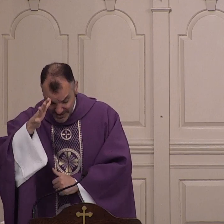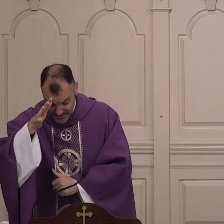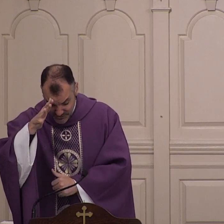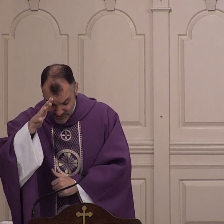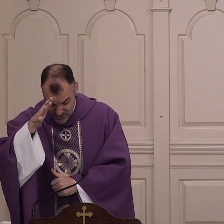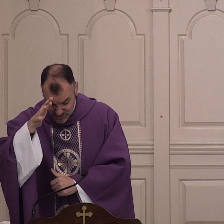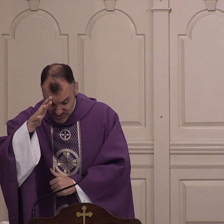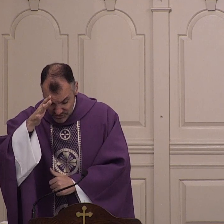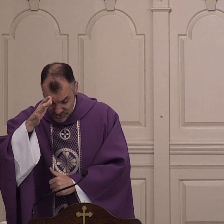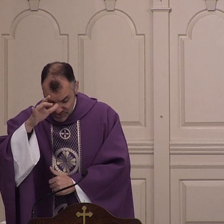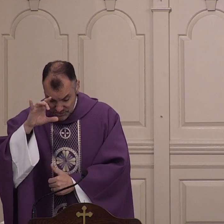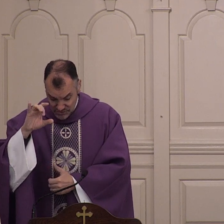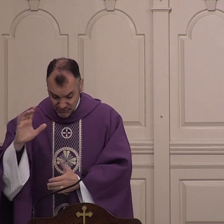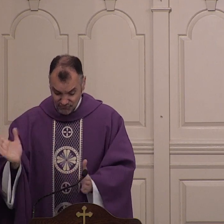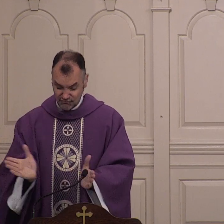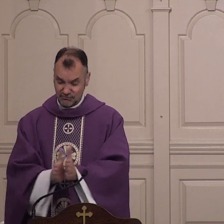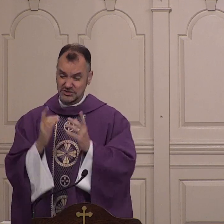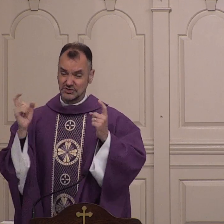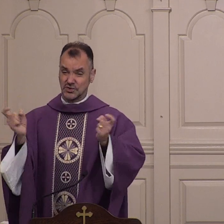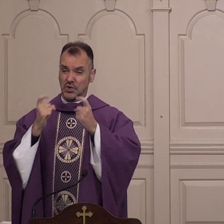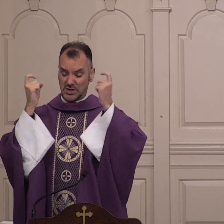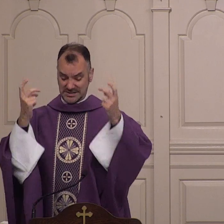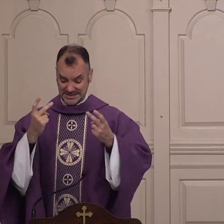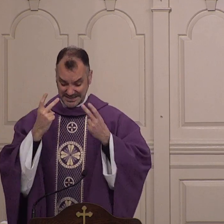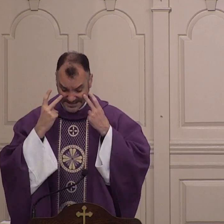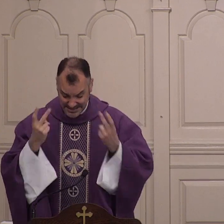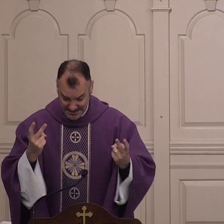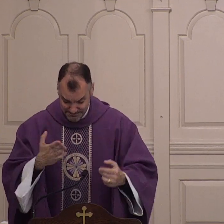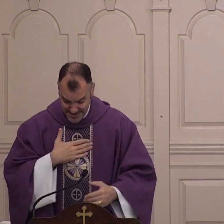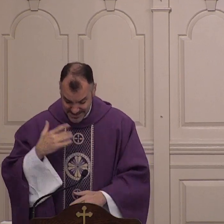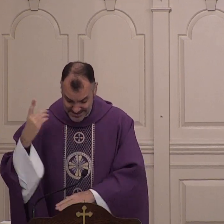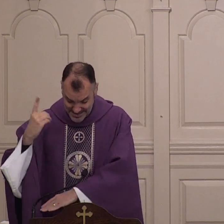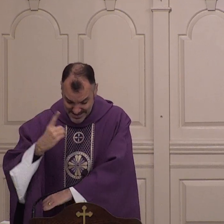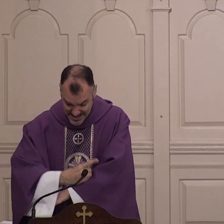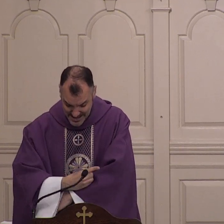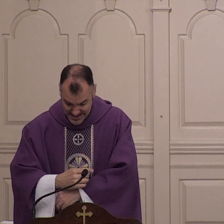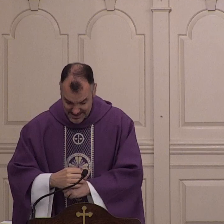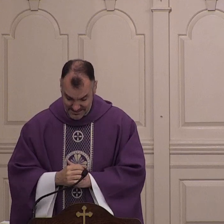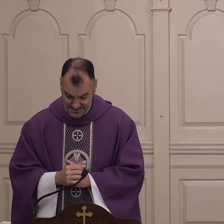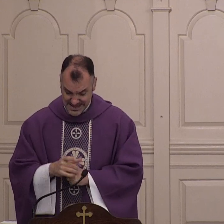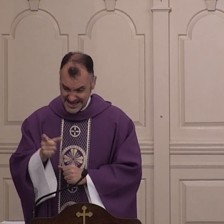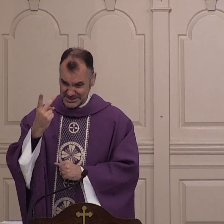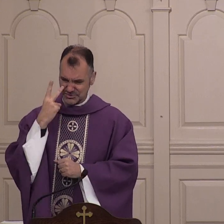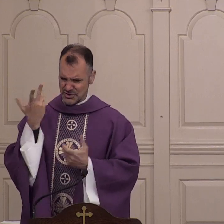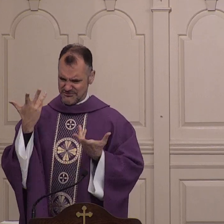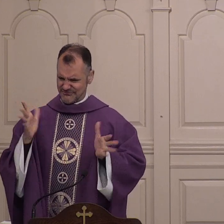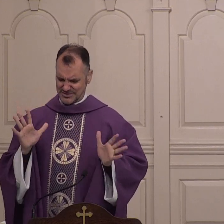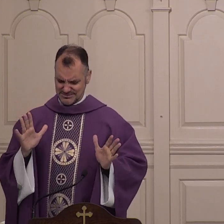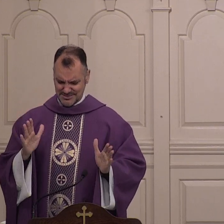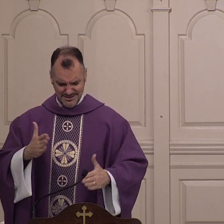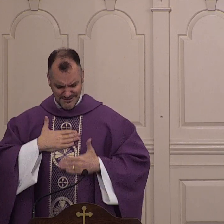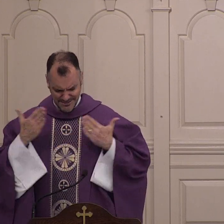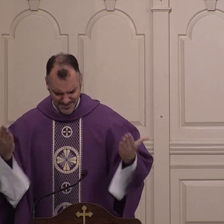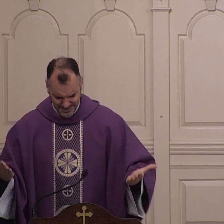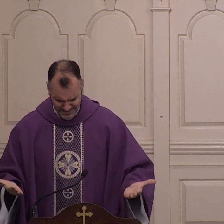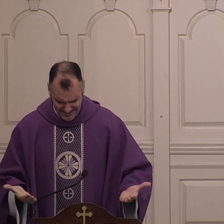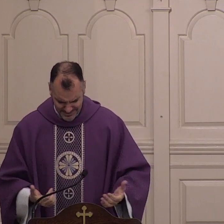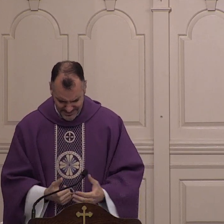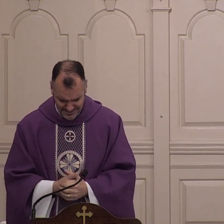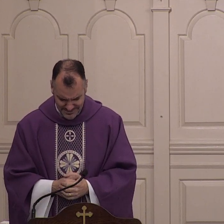Abraham, your father, rejoiced to see my day. He saw it and was glad.